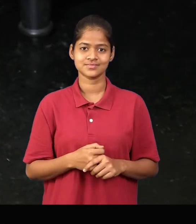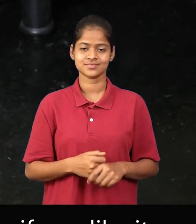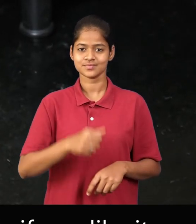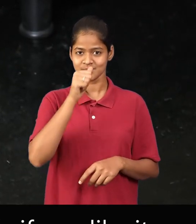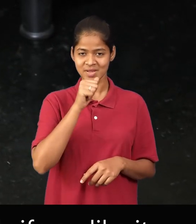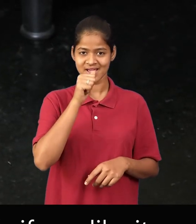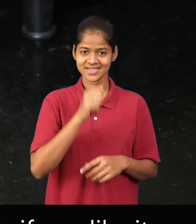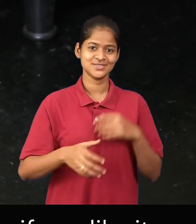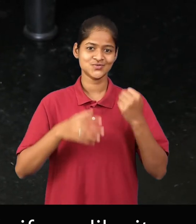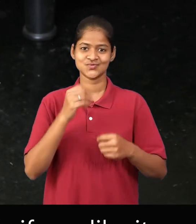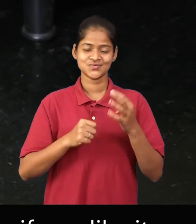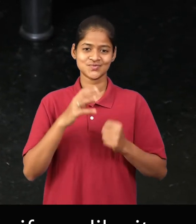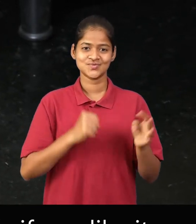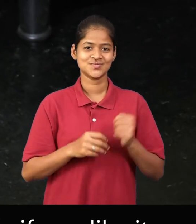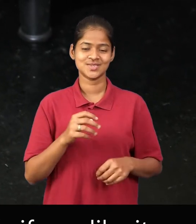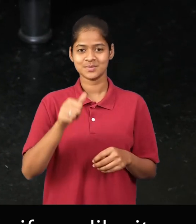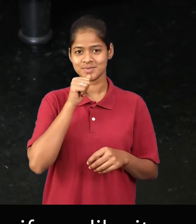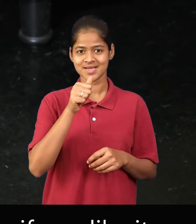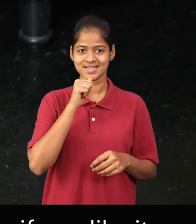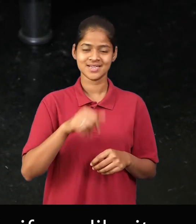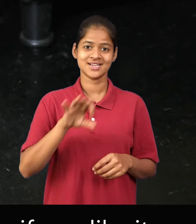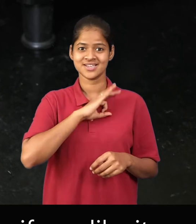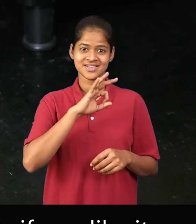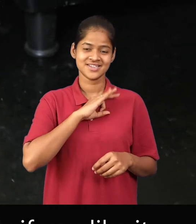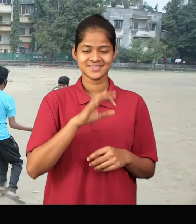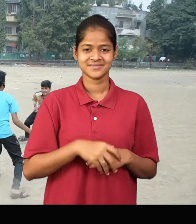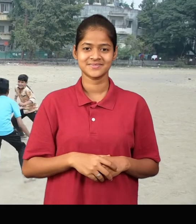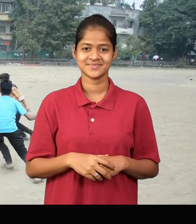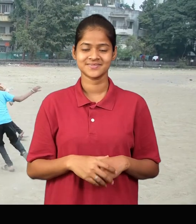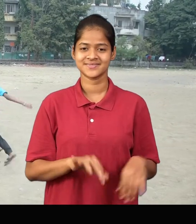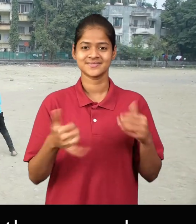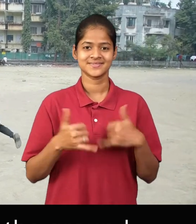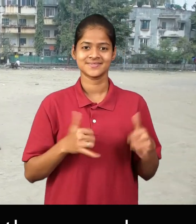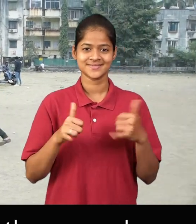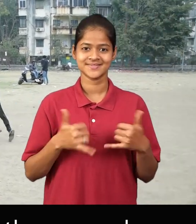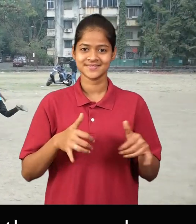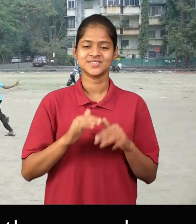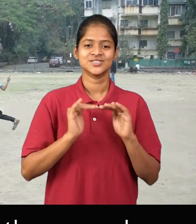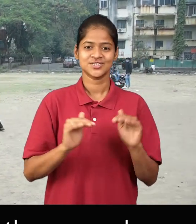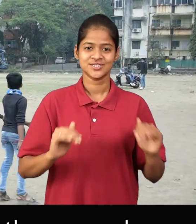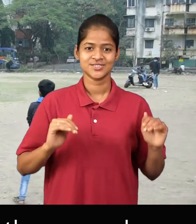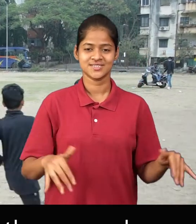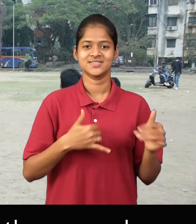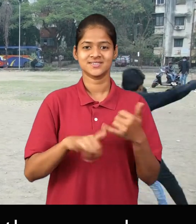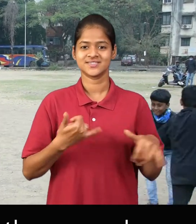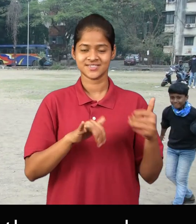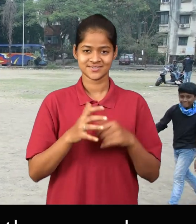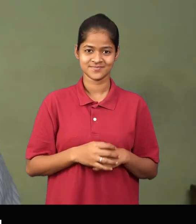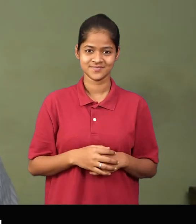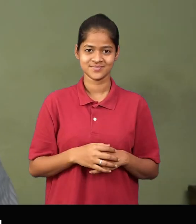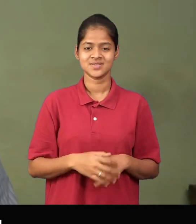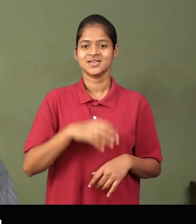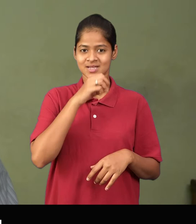Drink milk regularly if you like it. Play Children play on the ground.